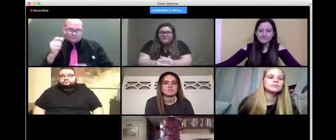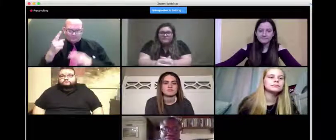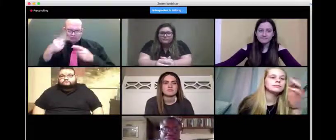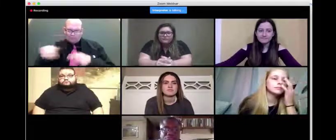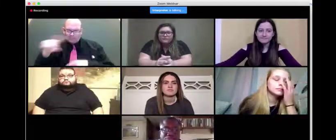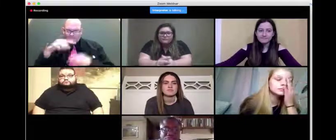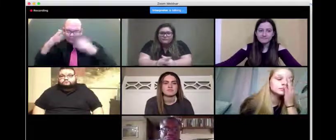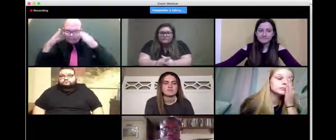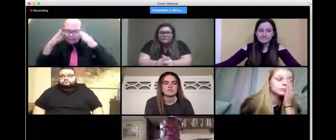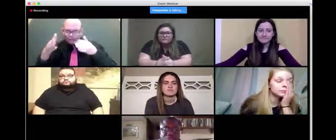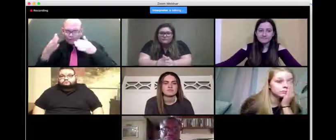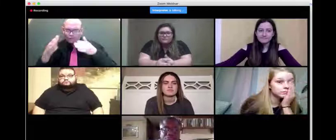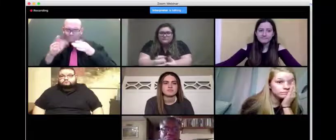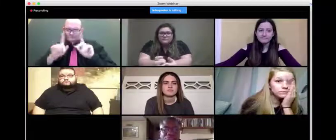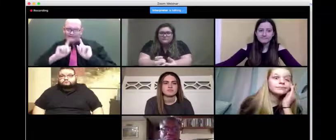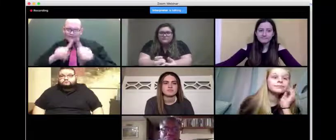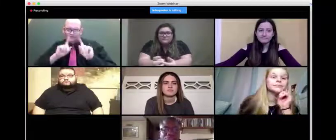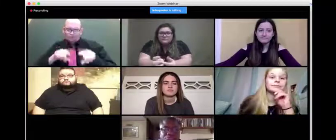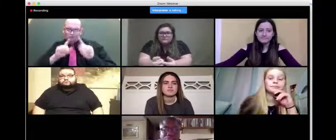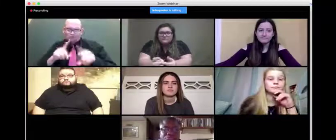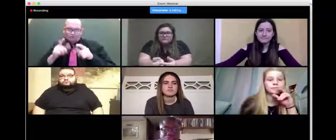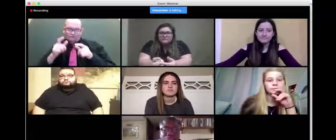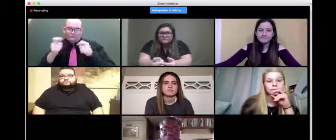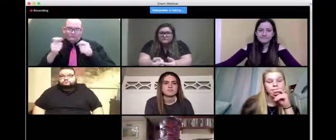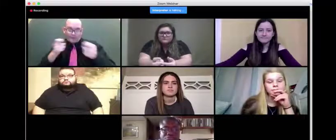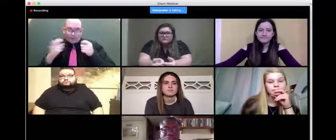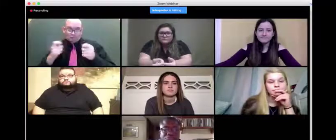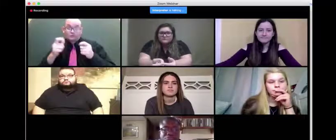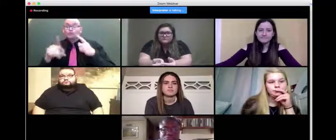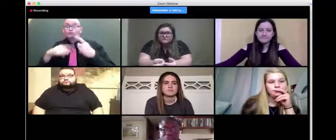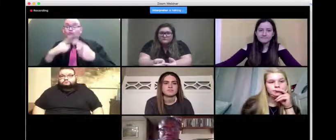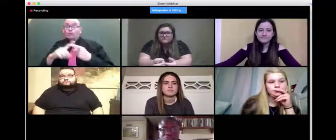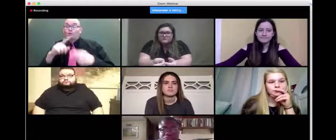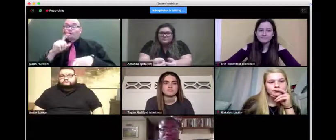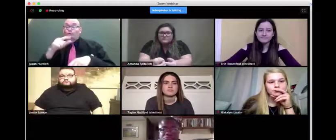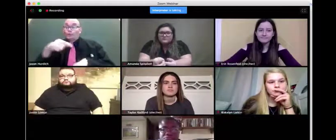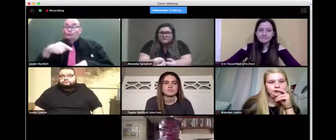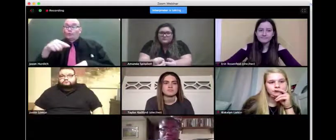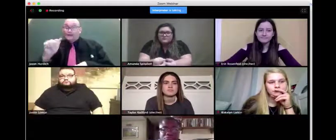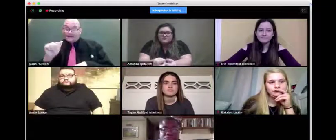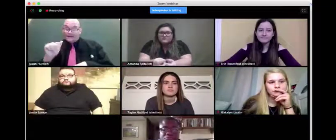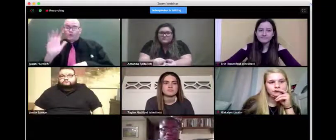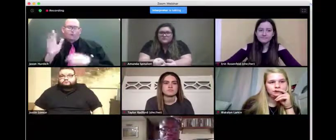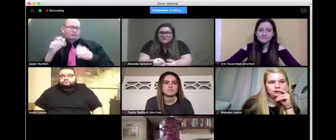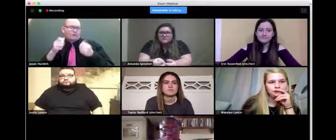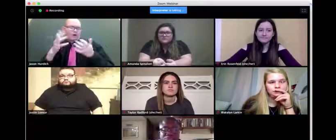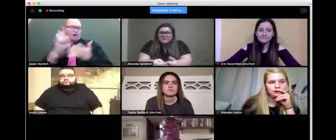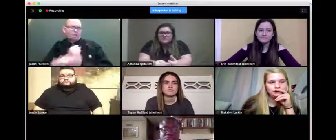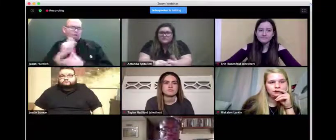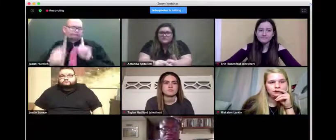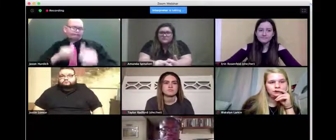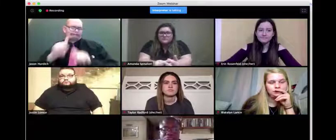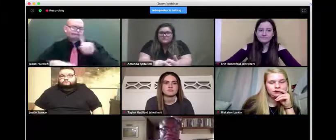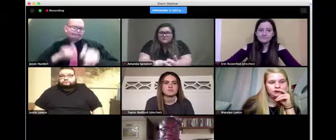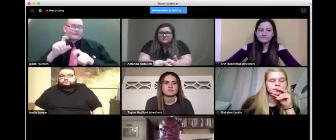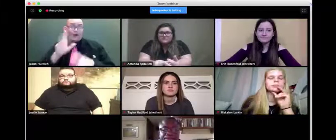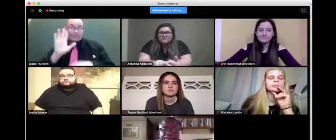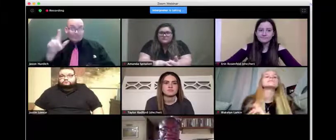answers. And then during the Q&A, you'll have that chance to ask your questions, and they'll be able to answer your questions then.